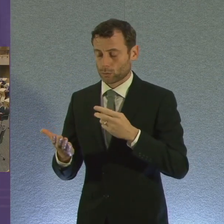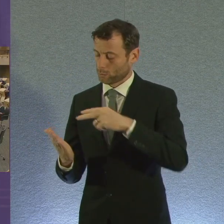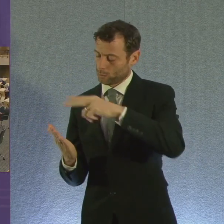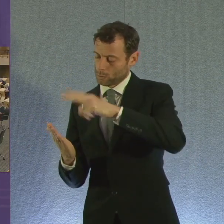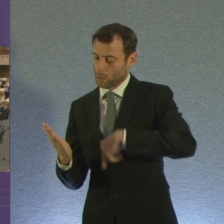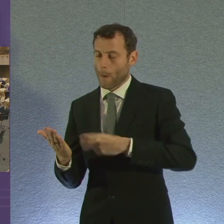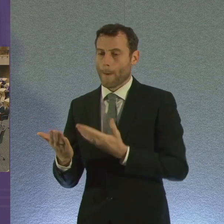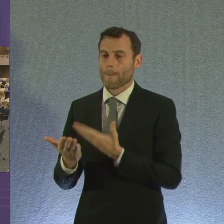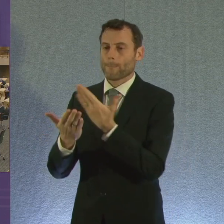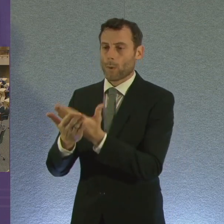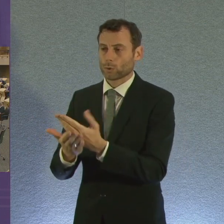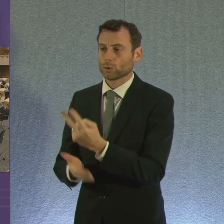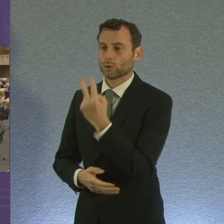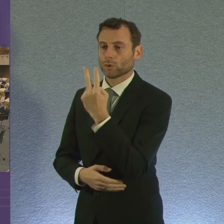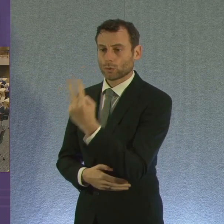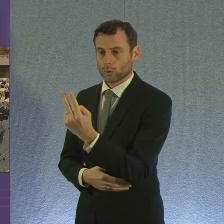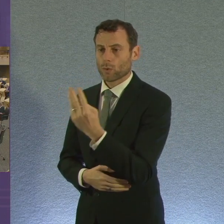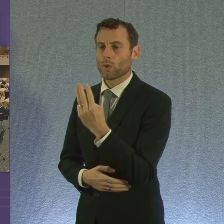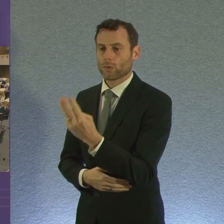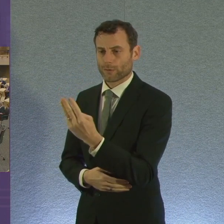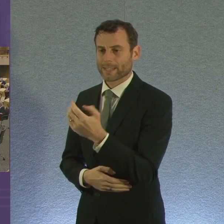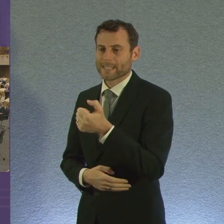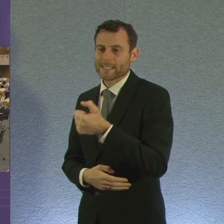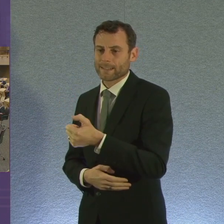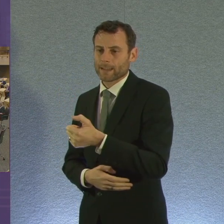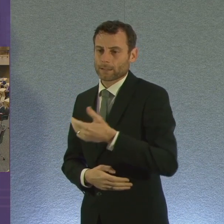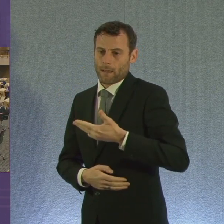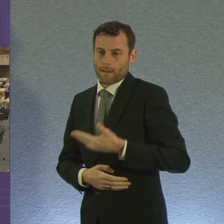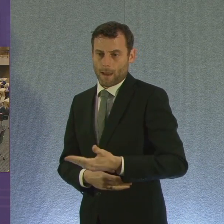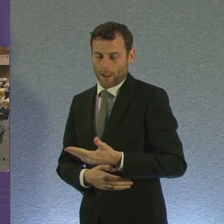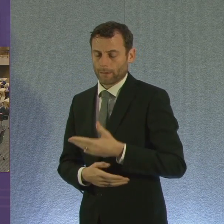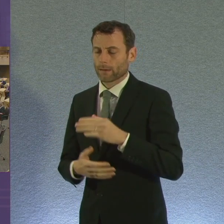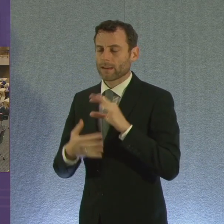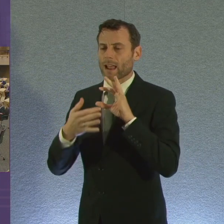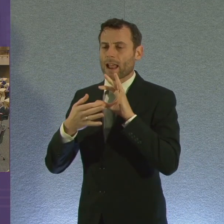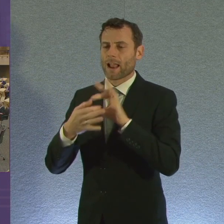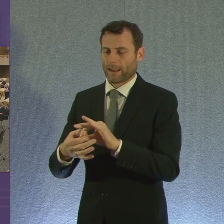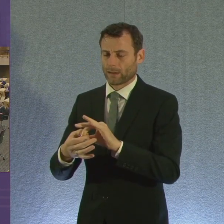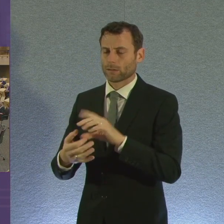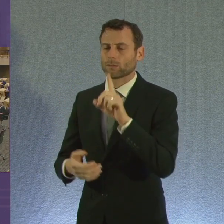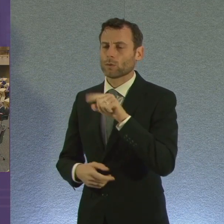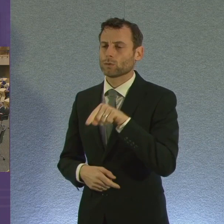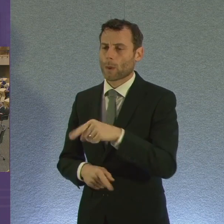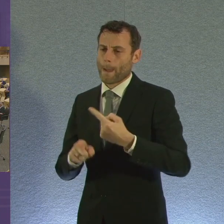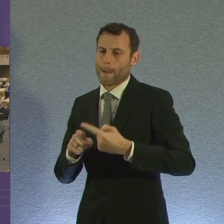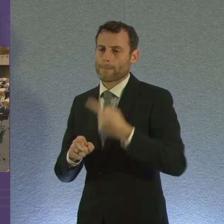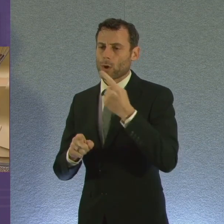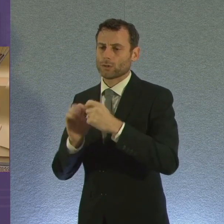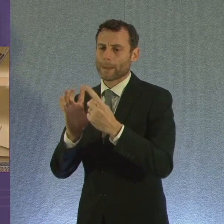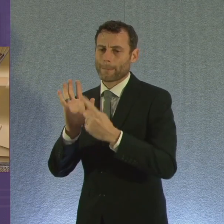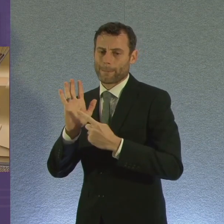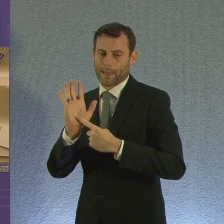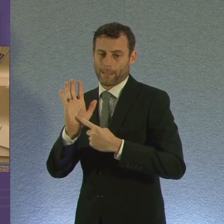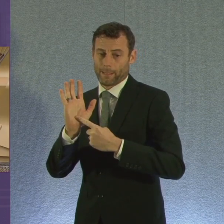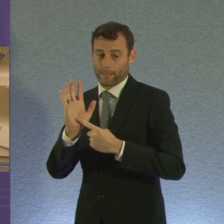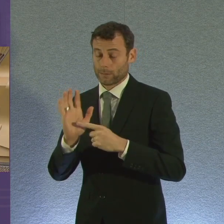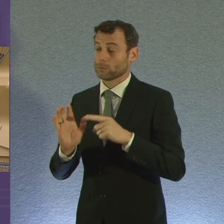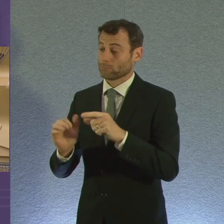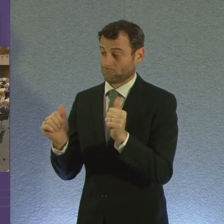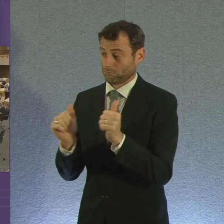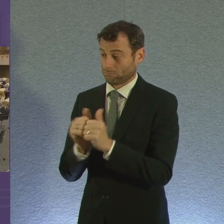Michael Russell on treating the Coronavirus Scotland Bill as an emergency bill. Could I call on Mr Russell to move this motion? Moved. Thank you very